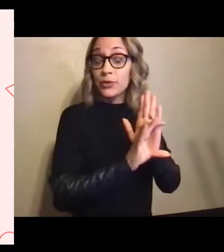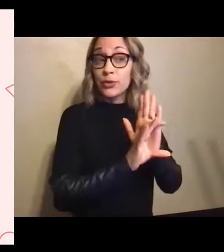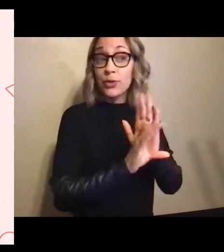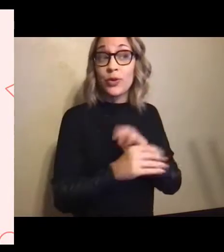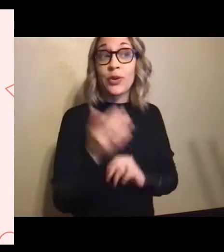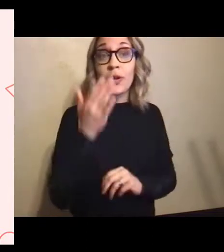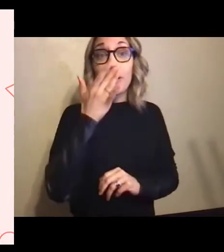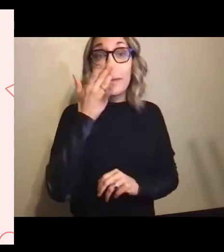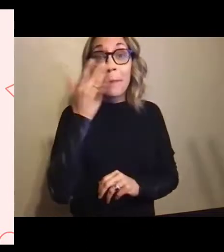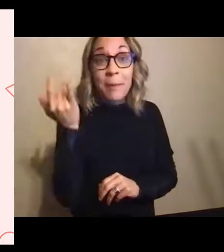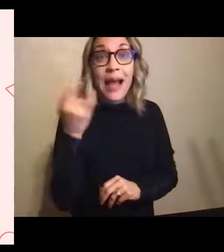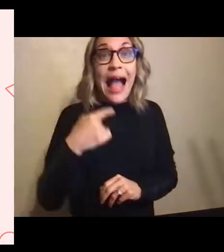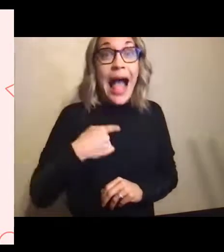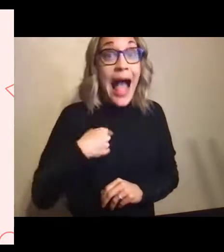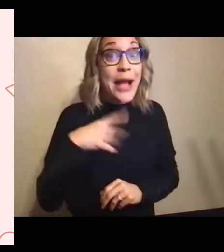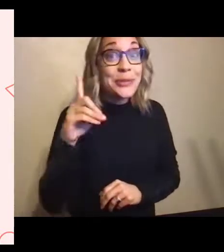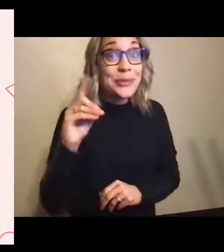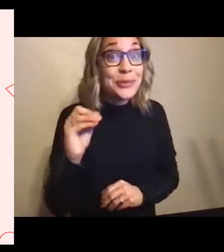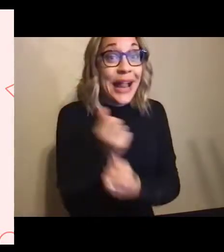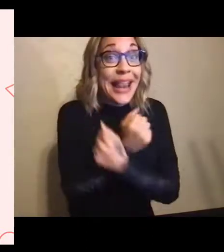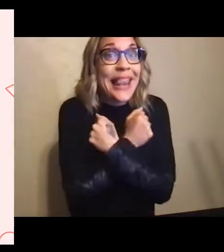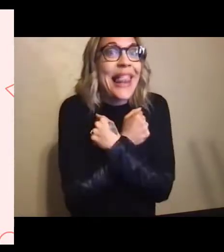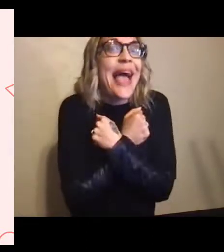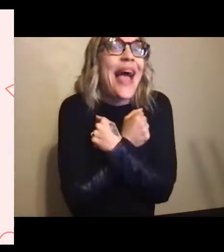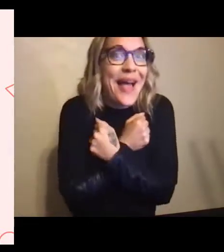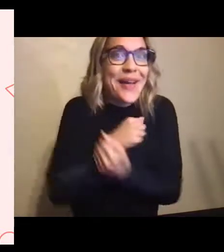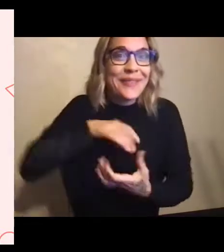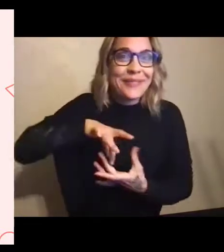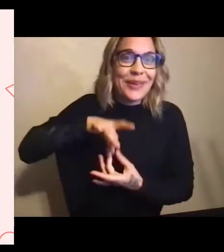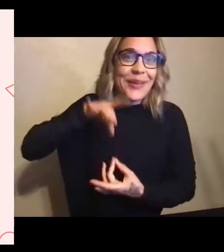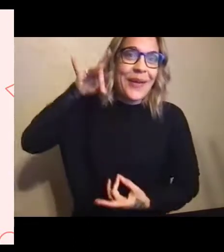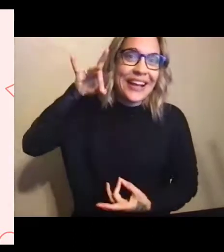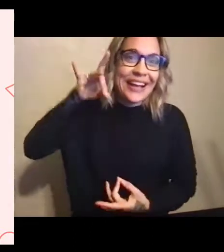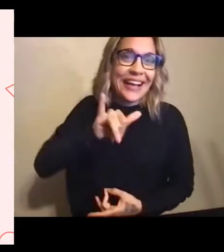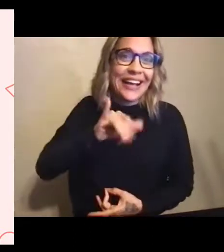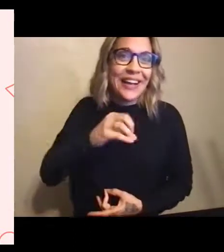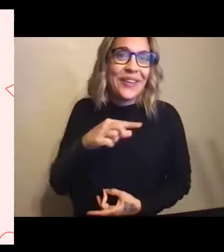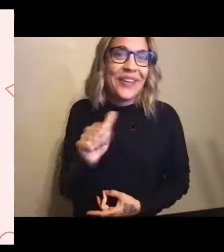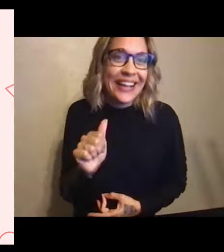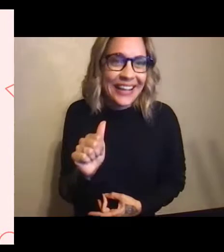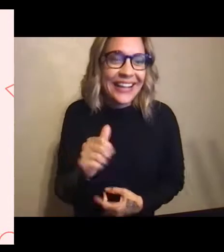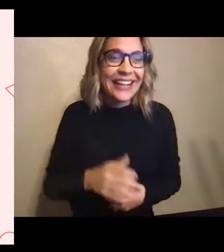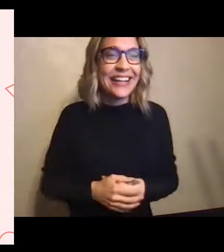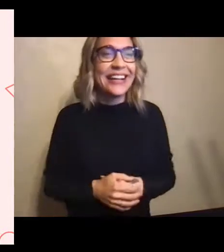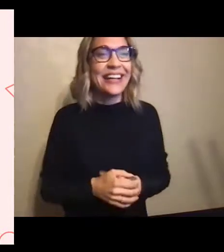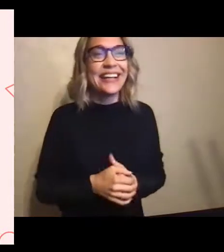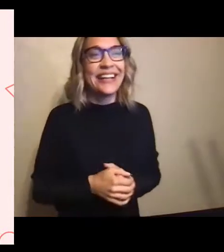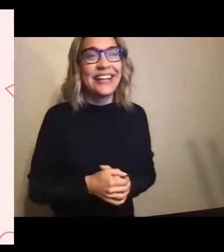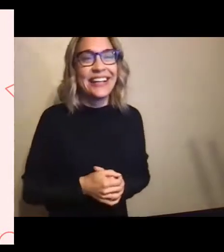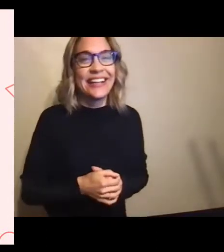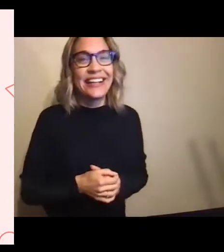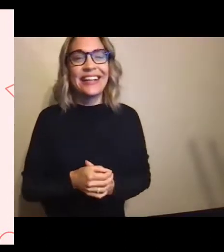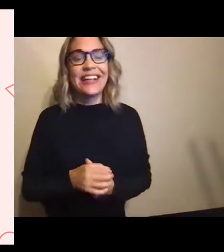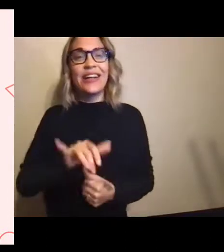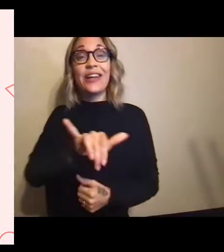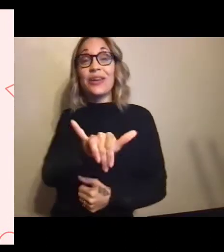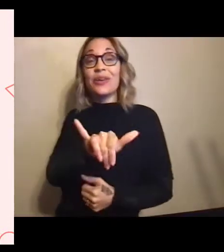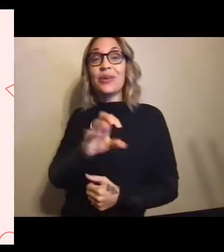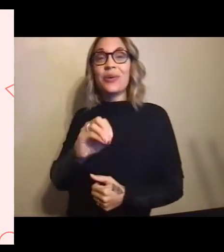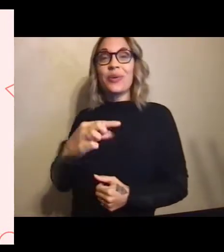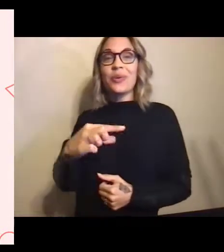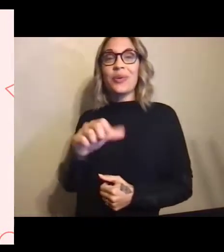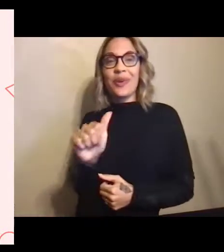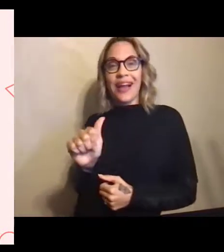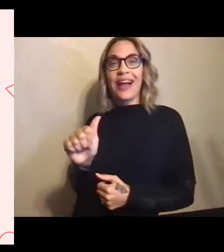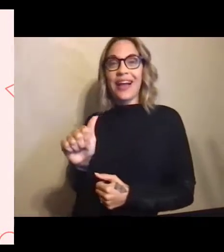So I chose this image because I really love spirituality and